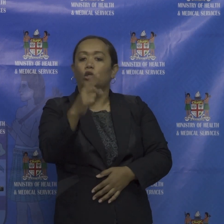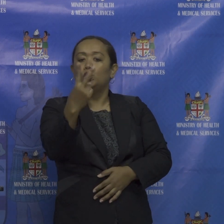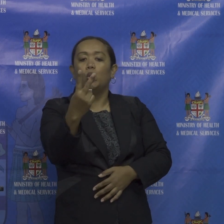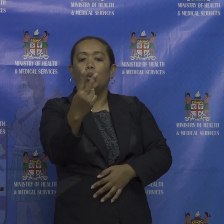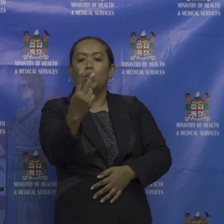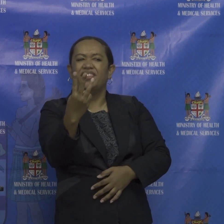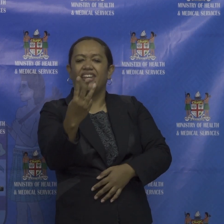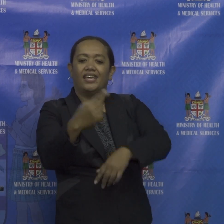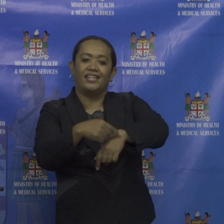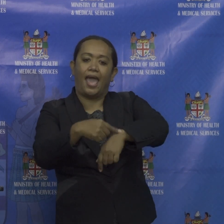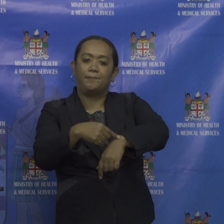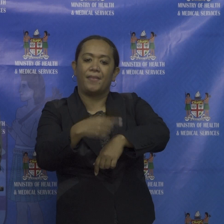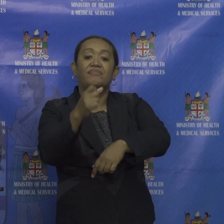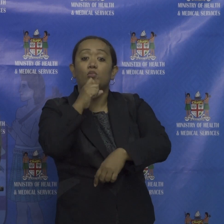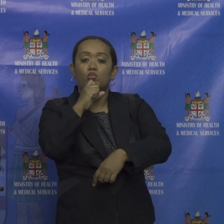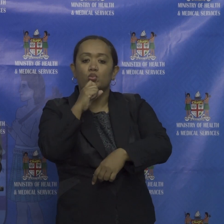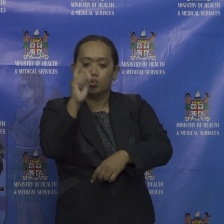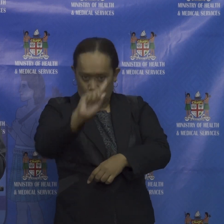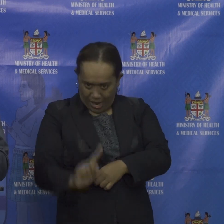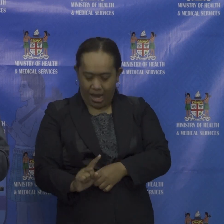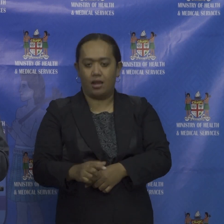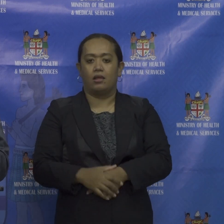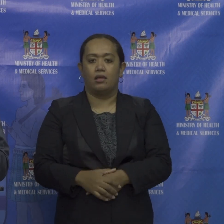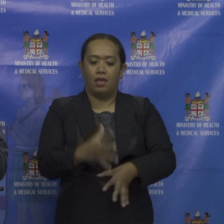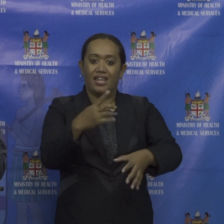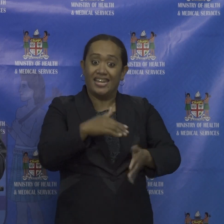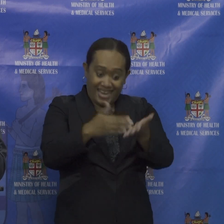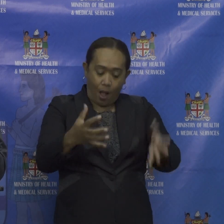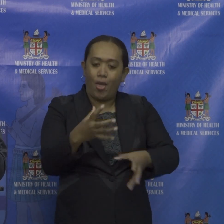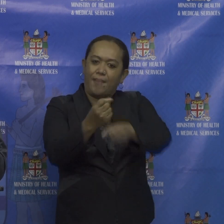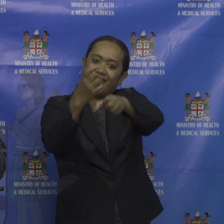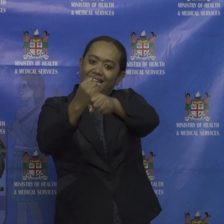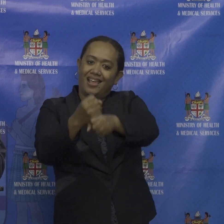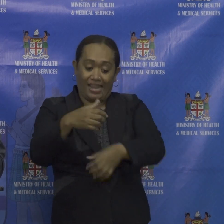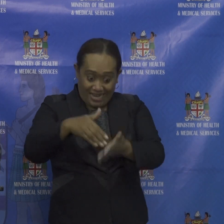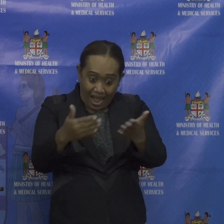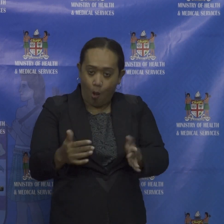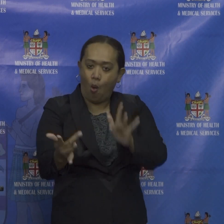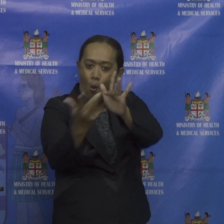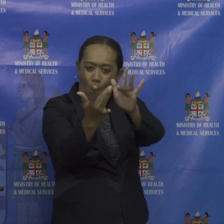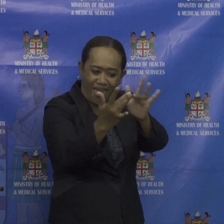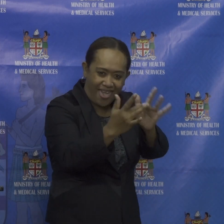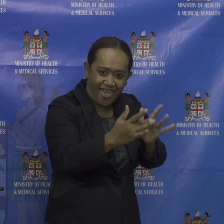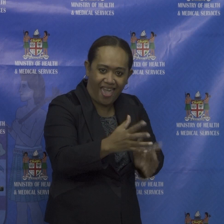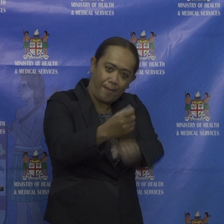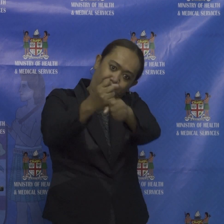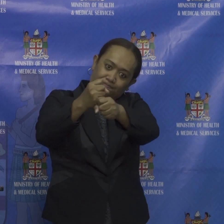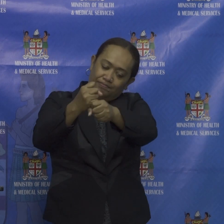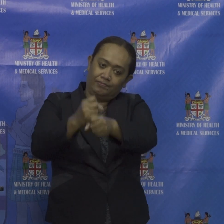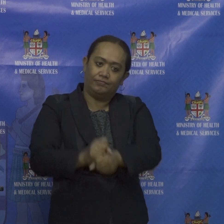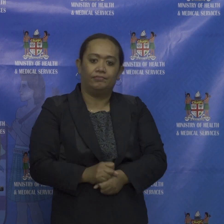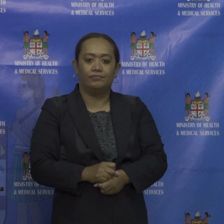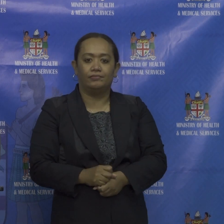o'clock this afternoon. We're rounding up all the contacts that they have.